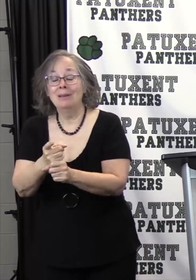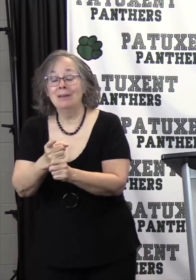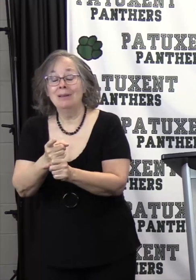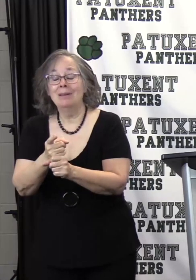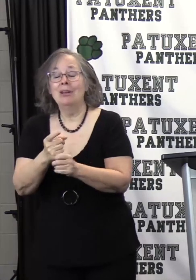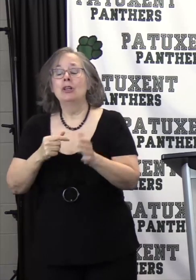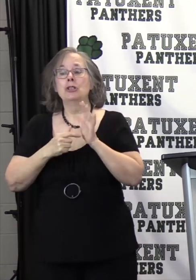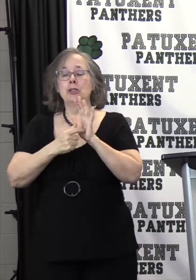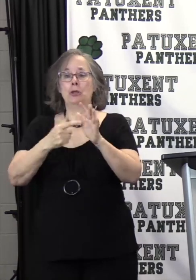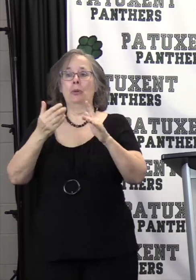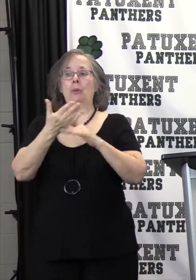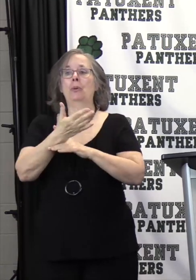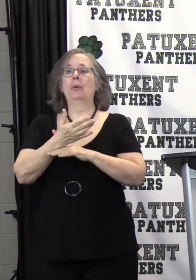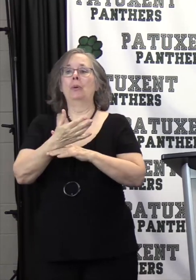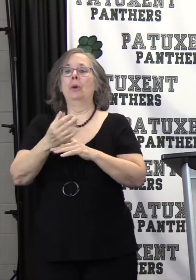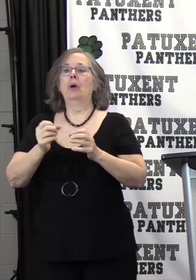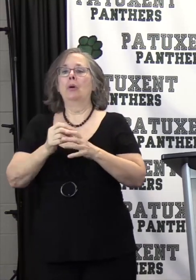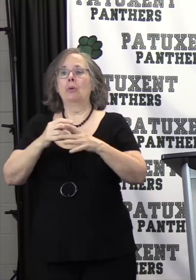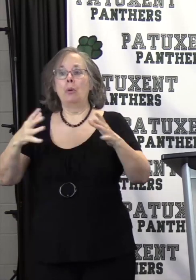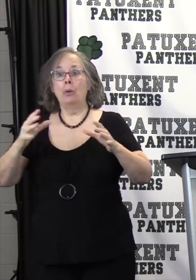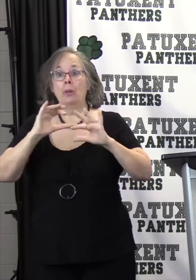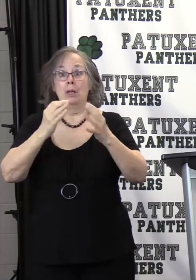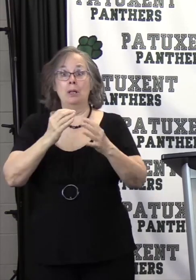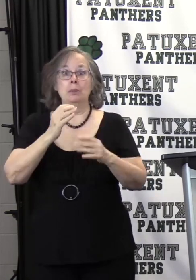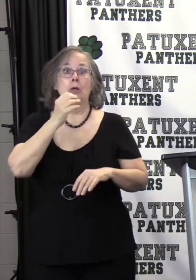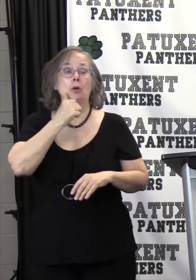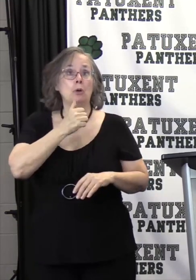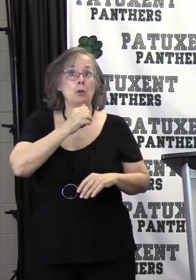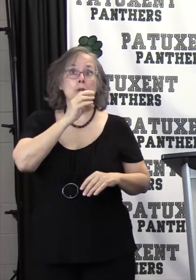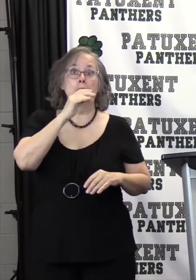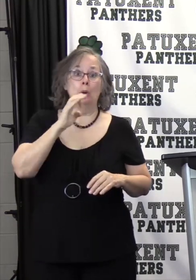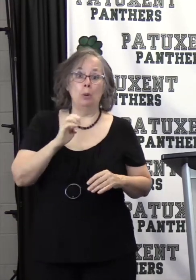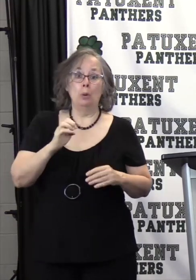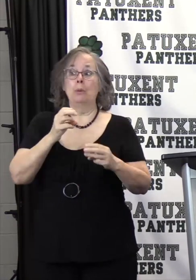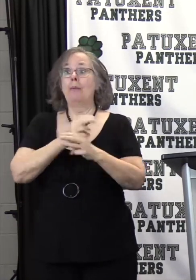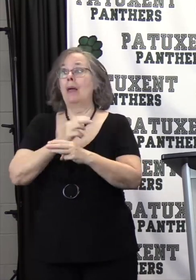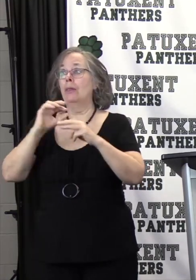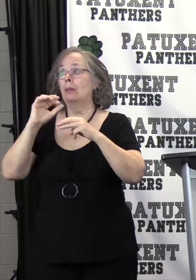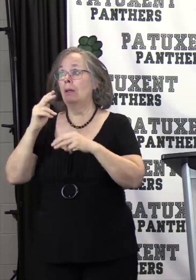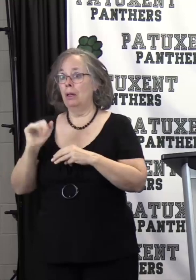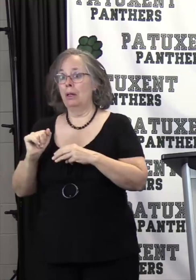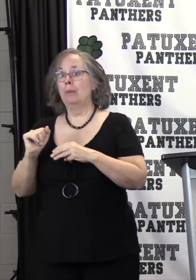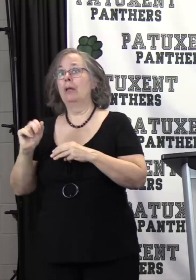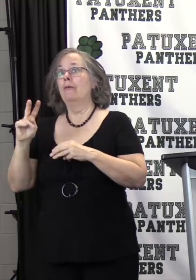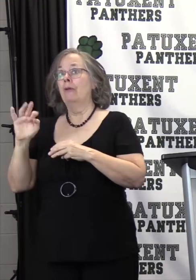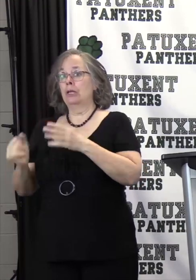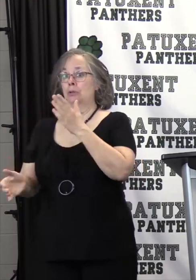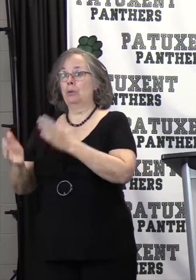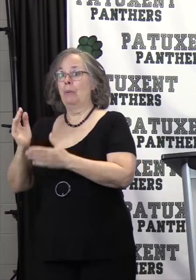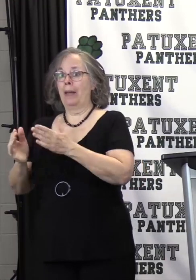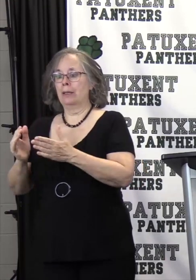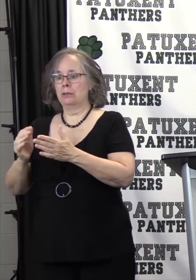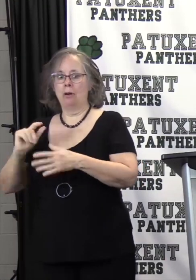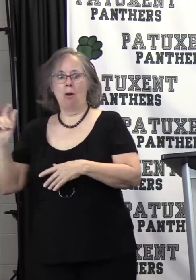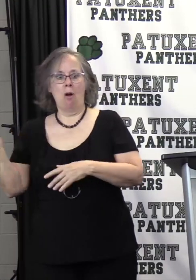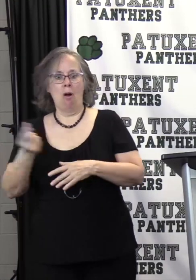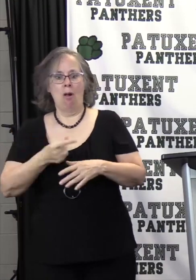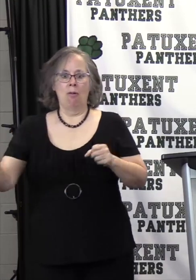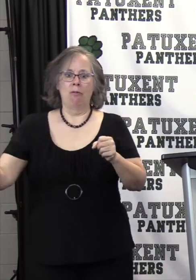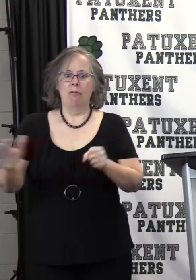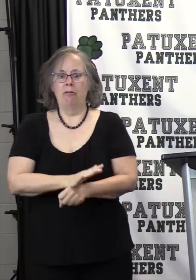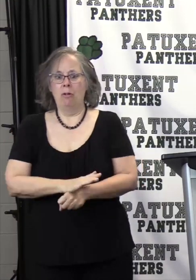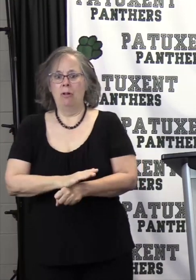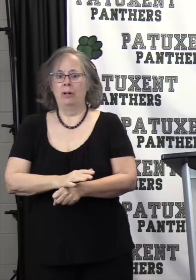And it was shown through the growth of clubs like Girls Who Code, Math Club, and Vex Robotics, all of which are filled